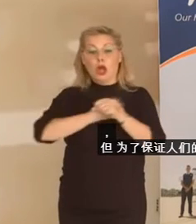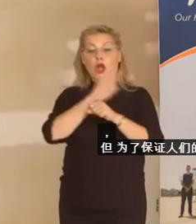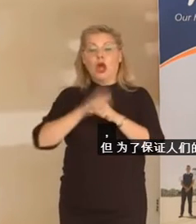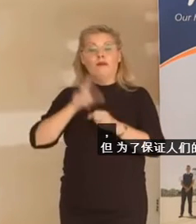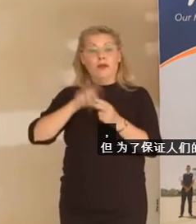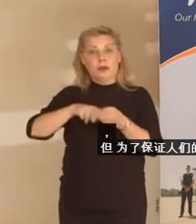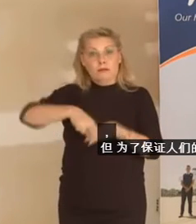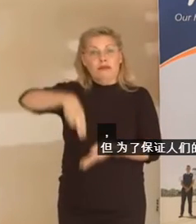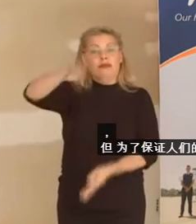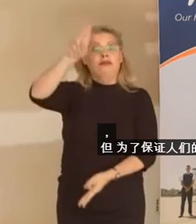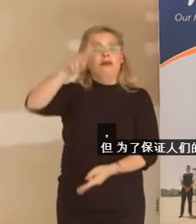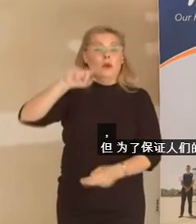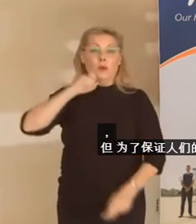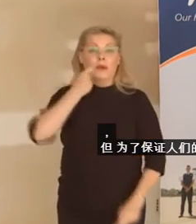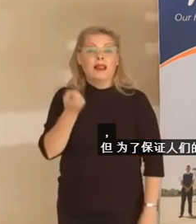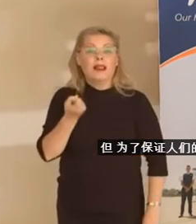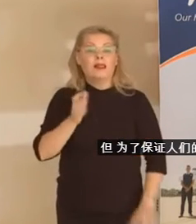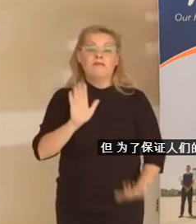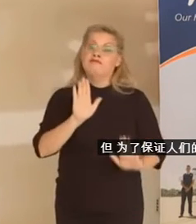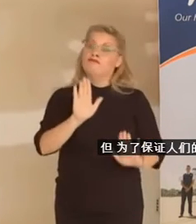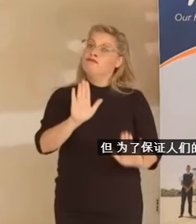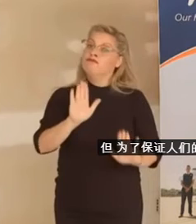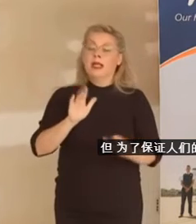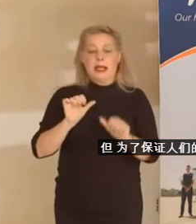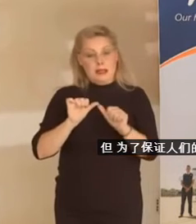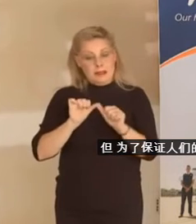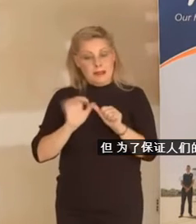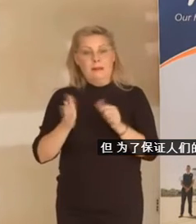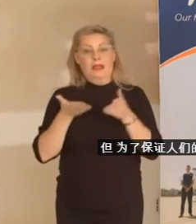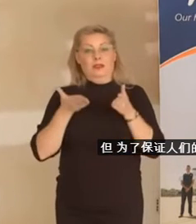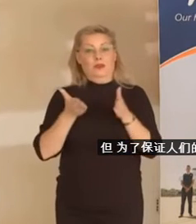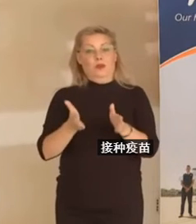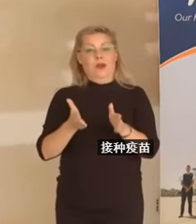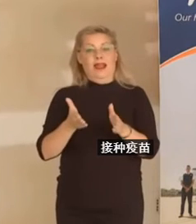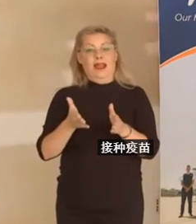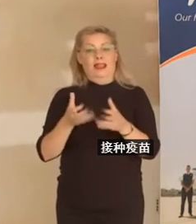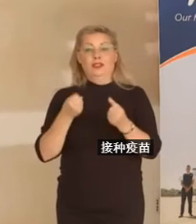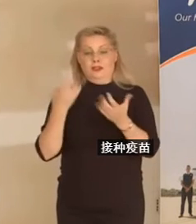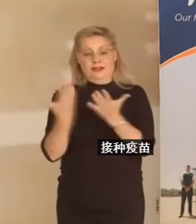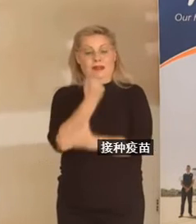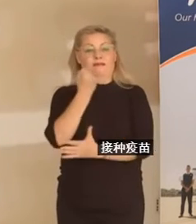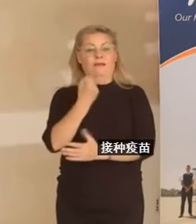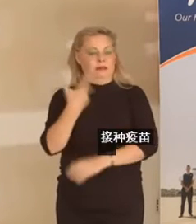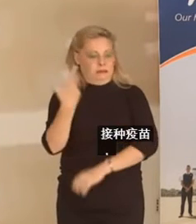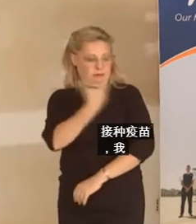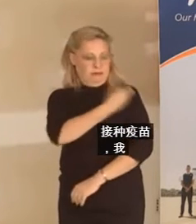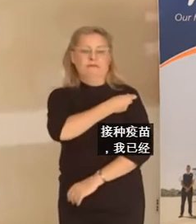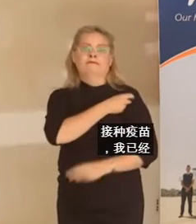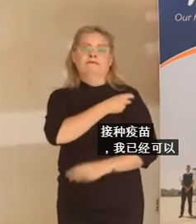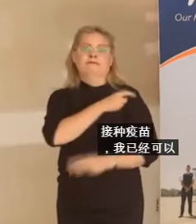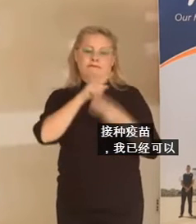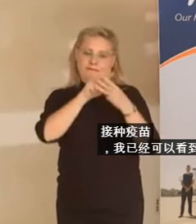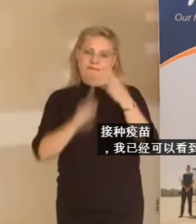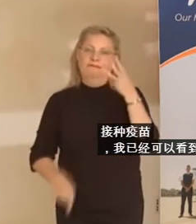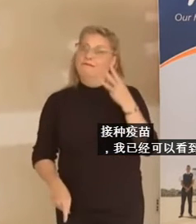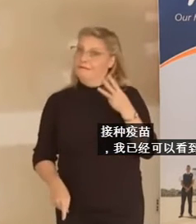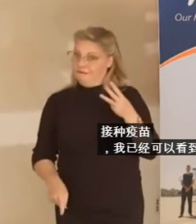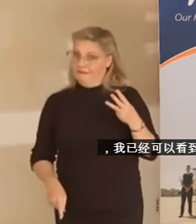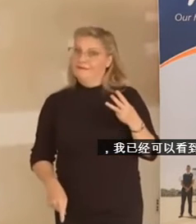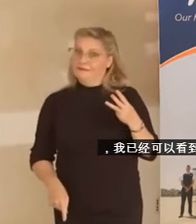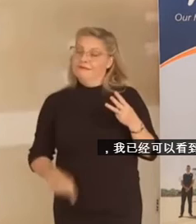the best thing that we can do in keeping people safe is getting vaccinated. And I already can